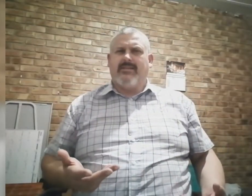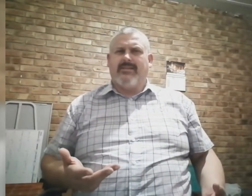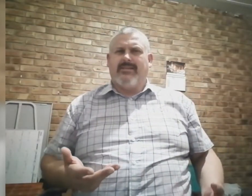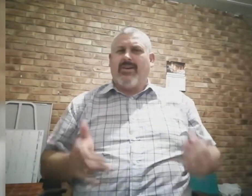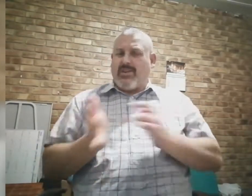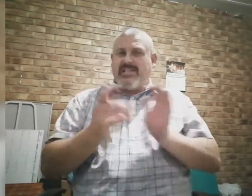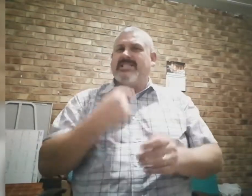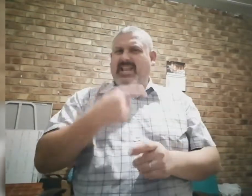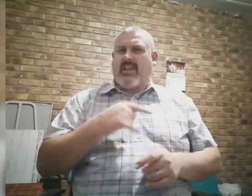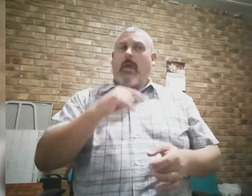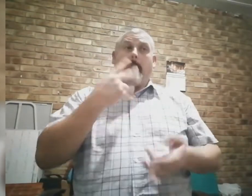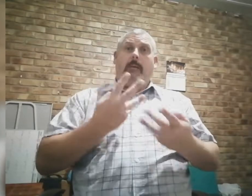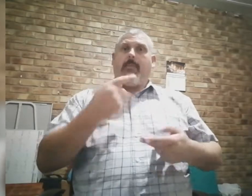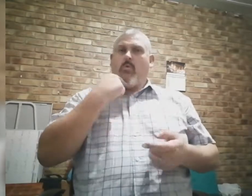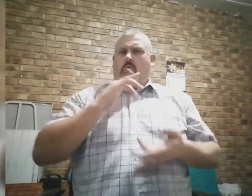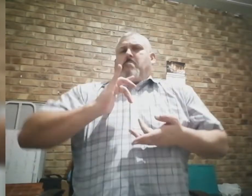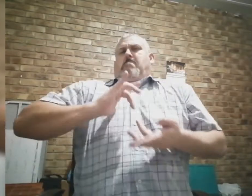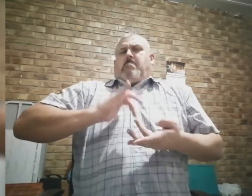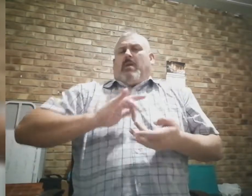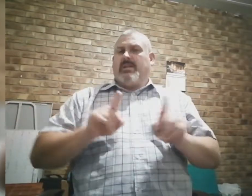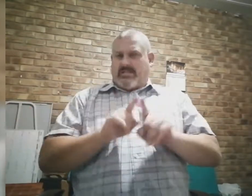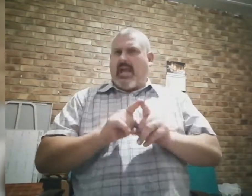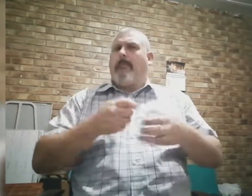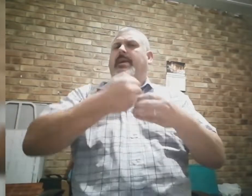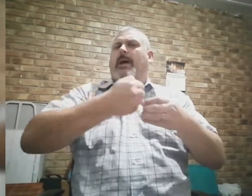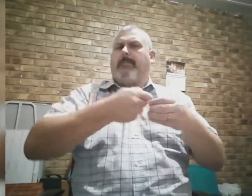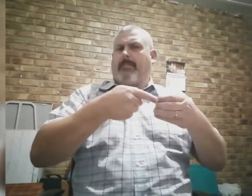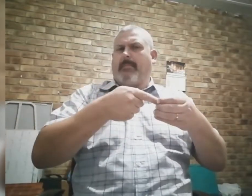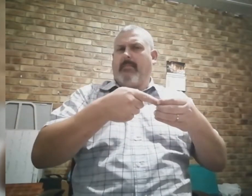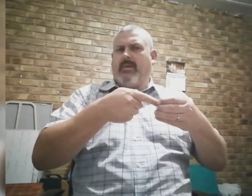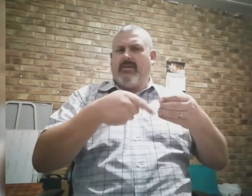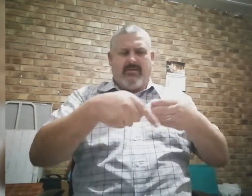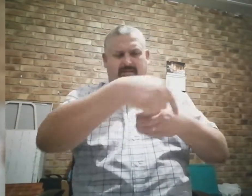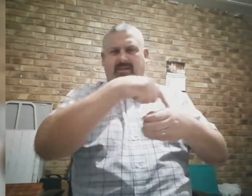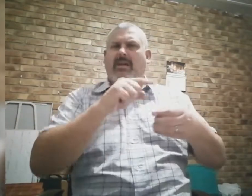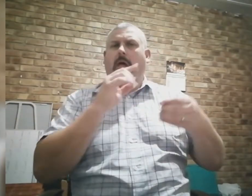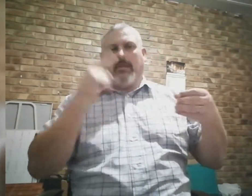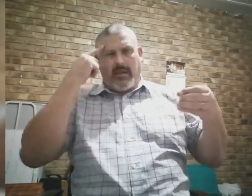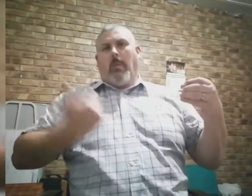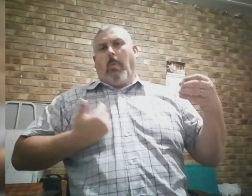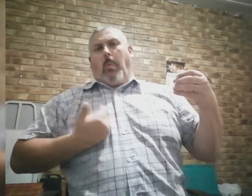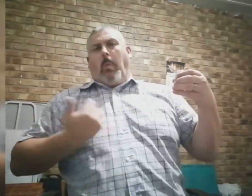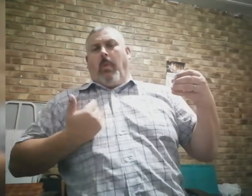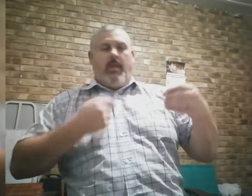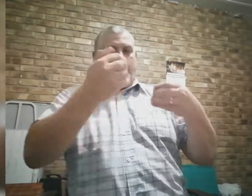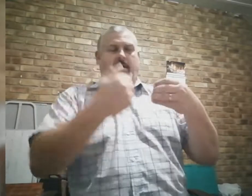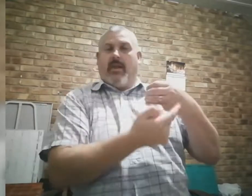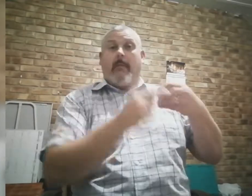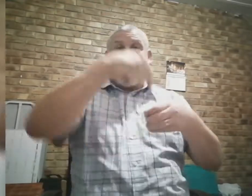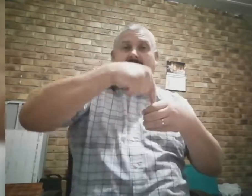And Jesus said, people who, same cup, clean, but